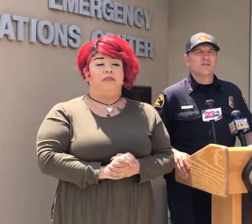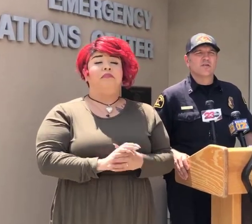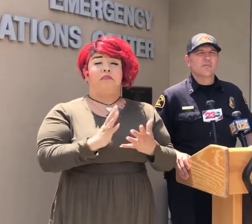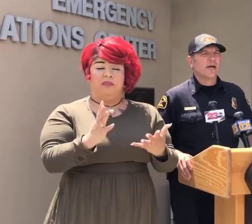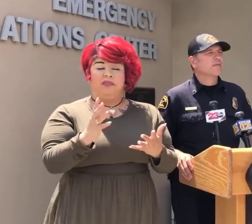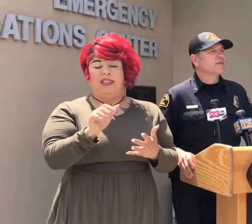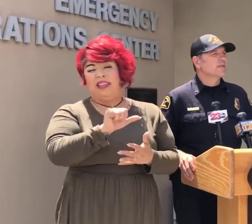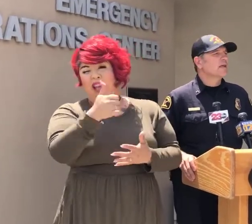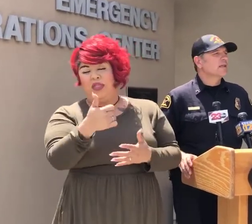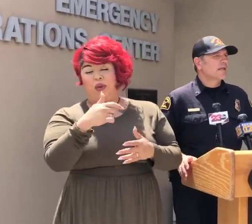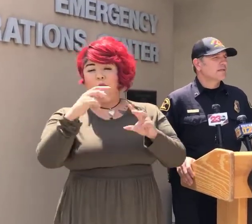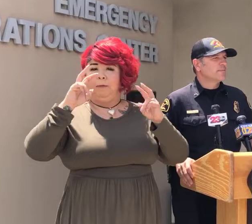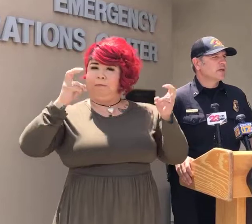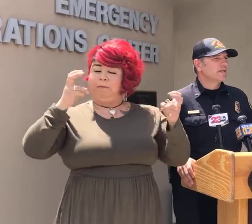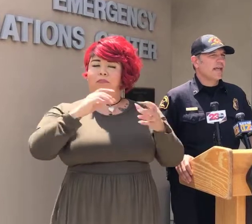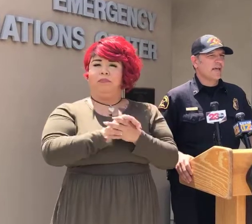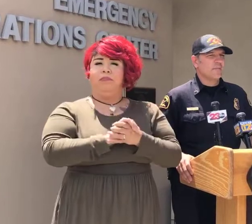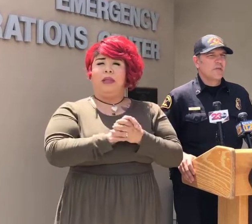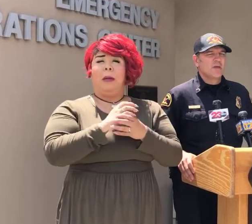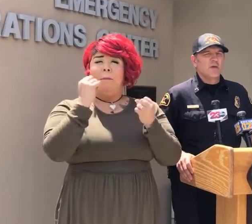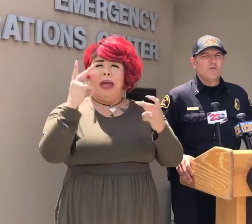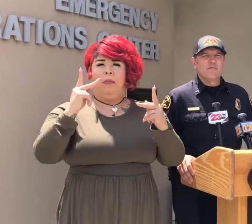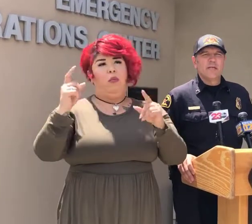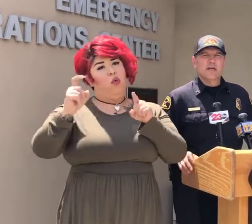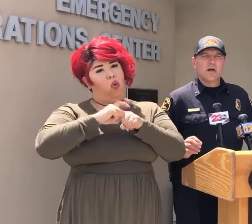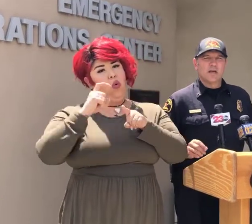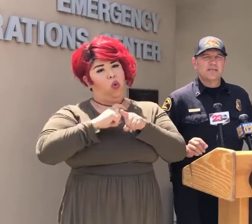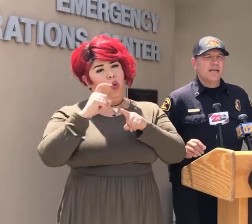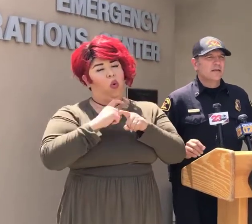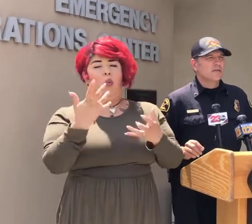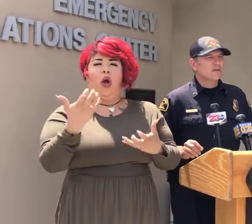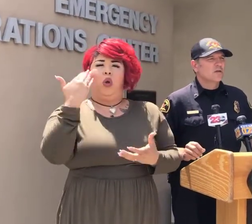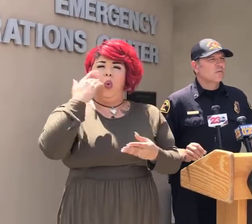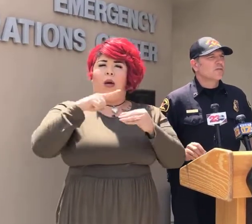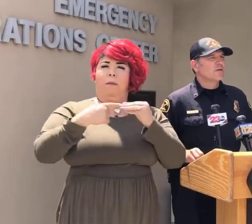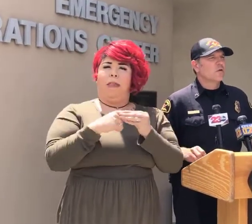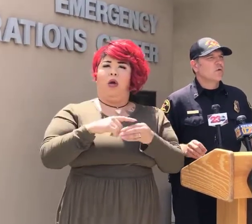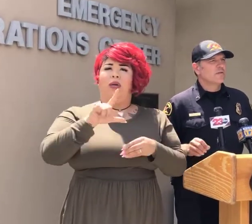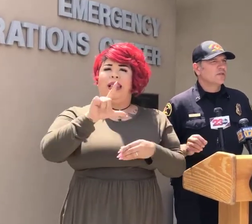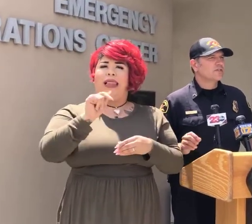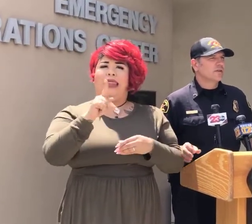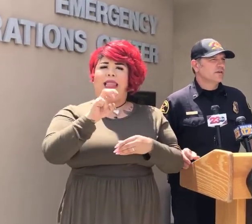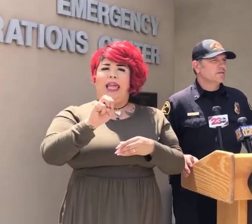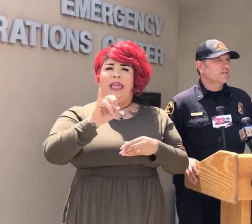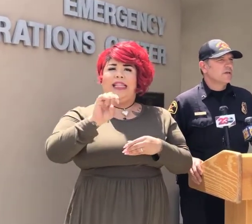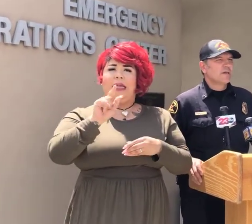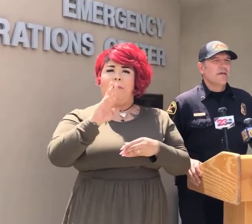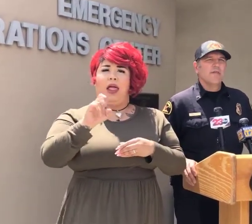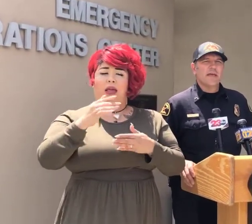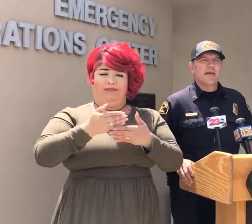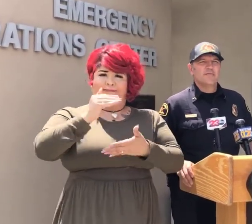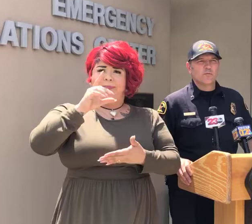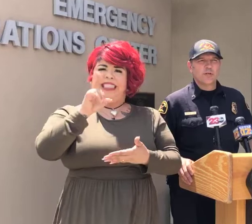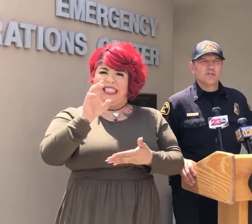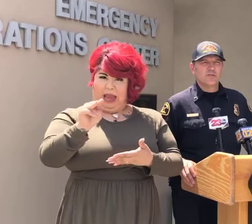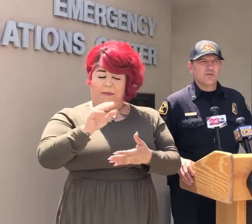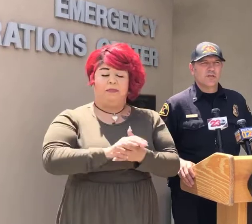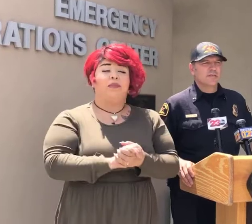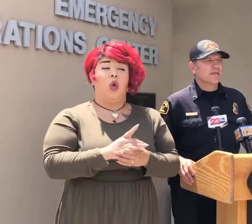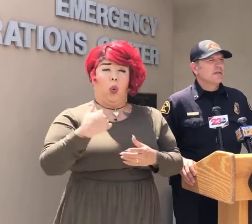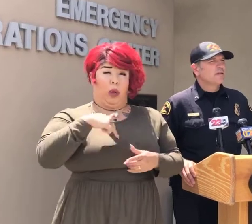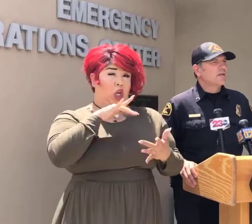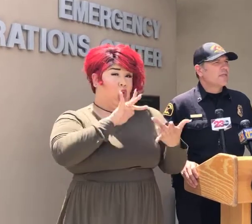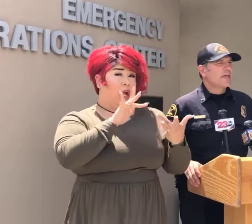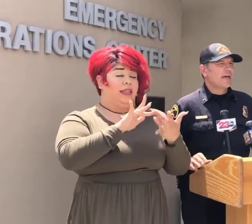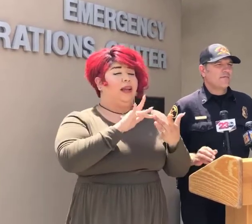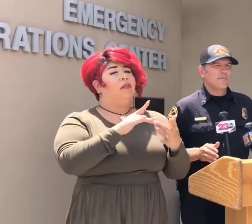and concern about the Lake Isabella Dam. We've been in contact with the Corps of Engineers, and they have reassured